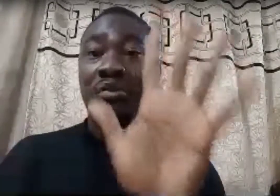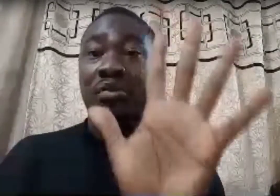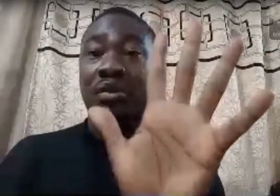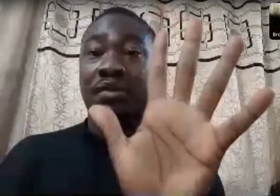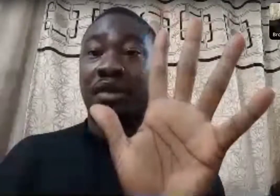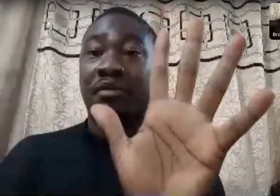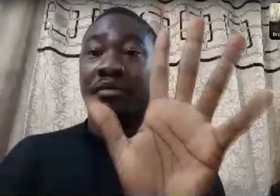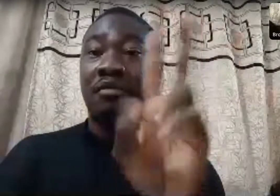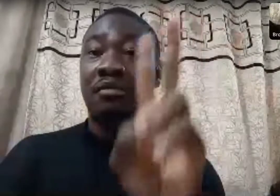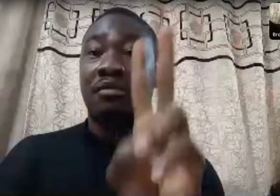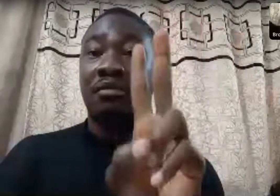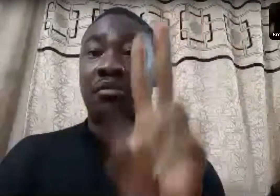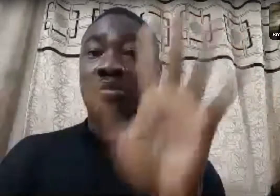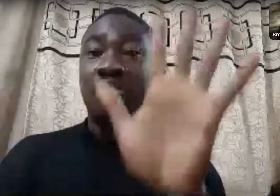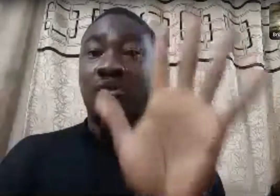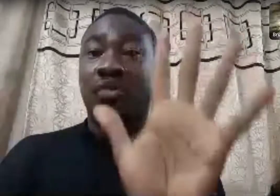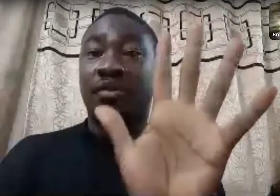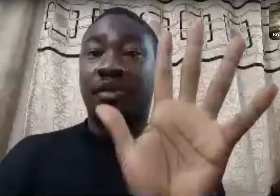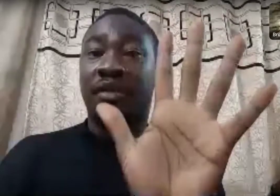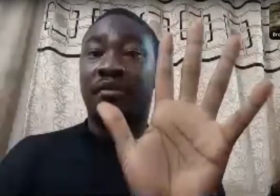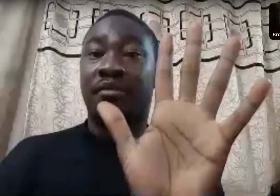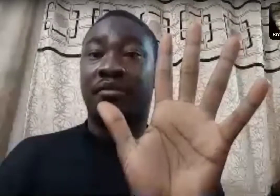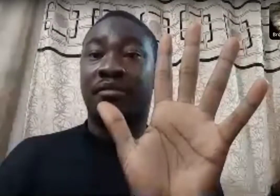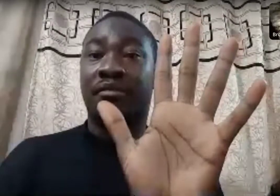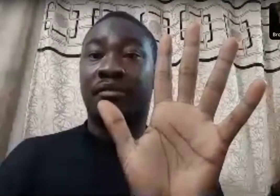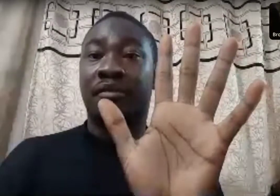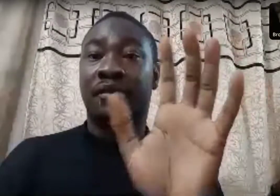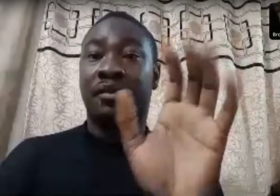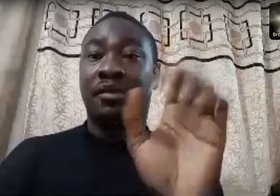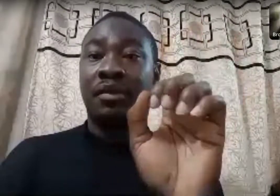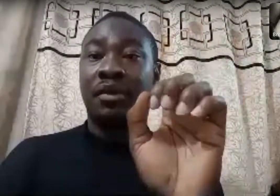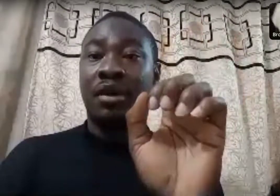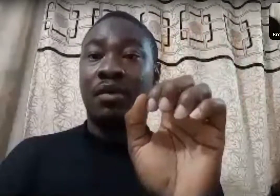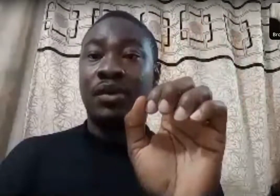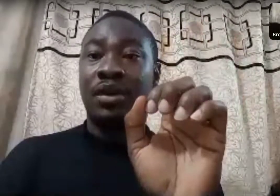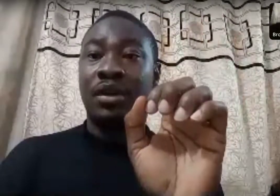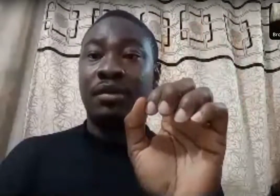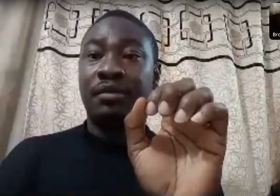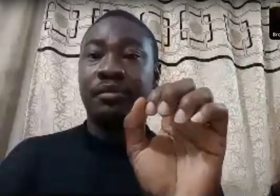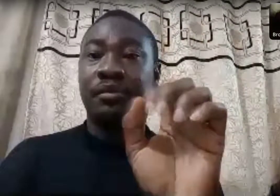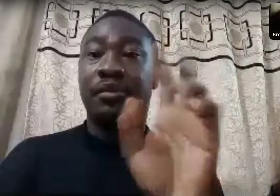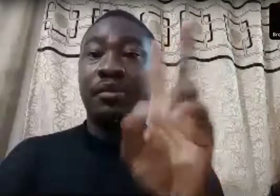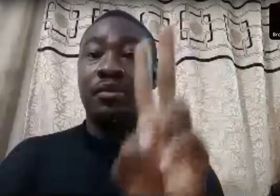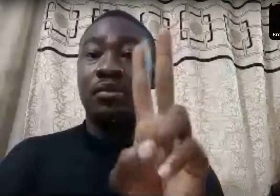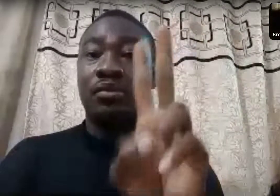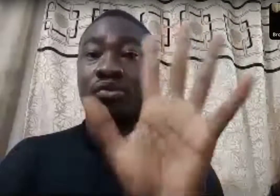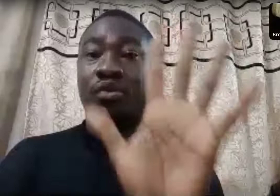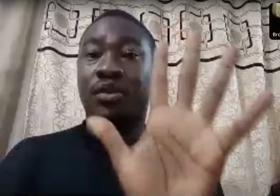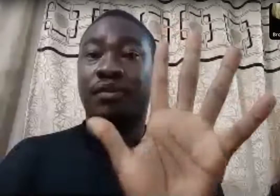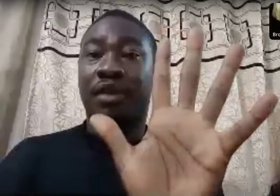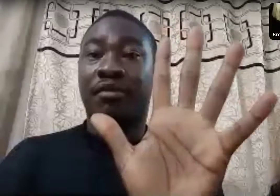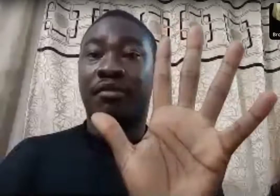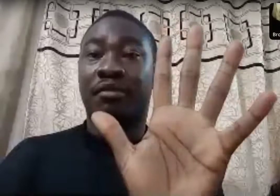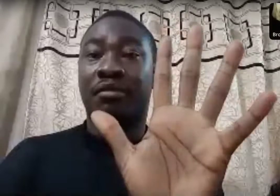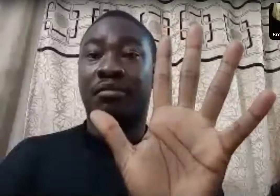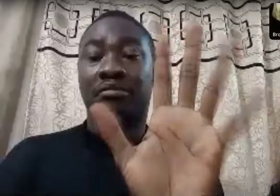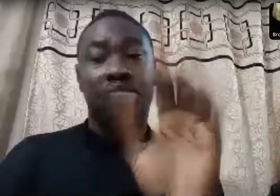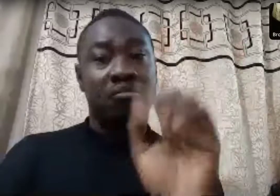25. Are we together? 25. So, but supposing I'm